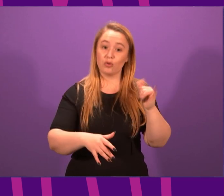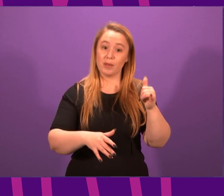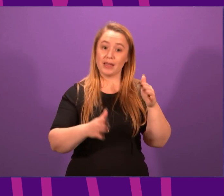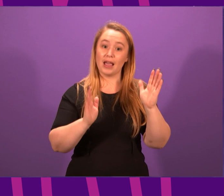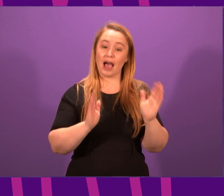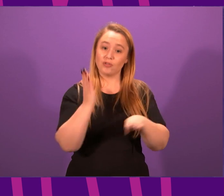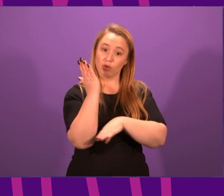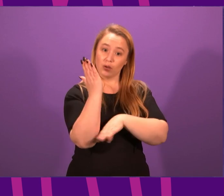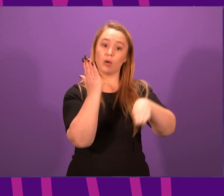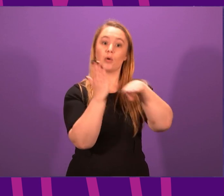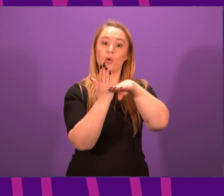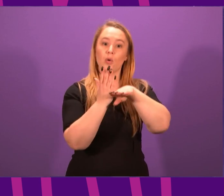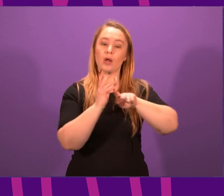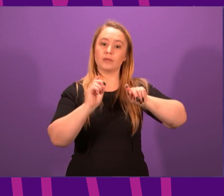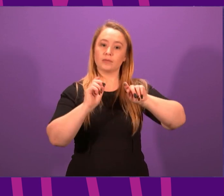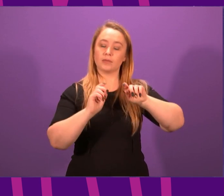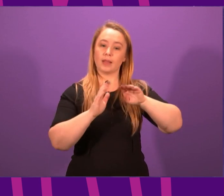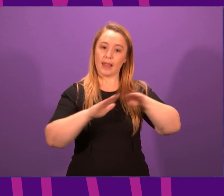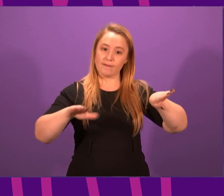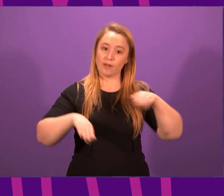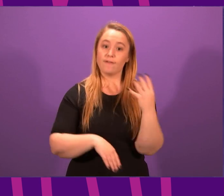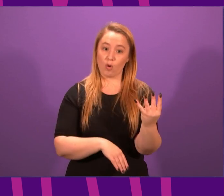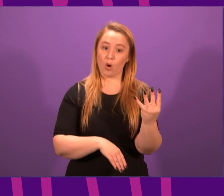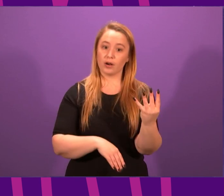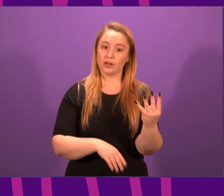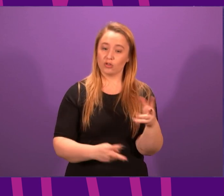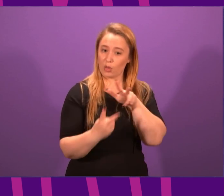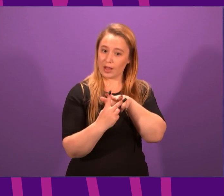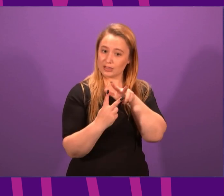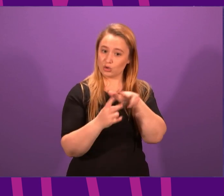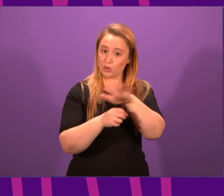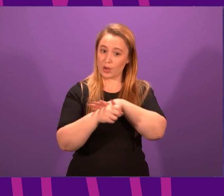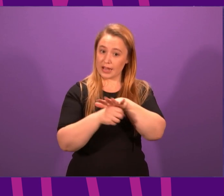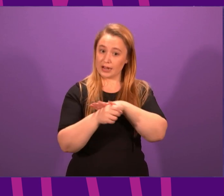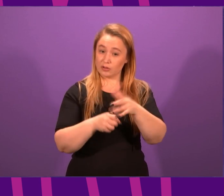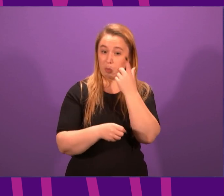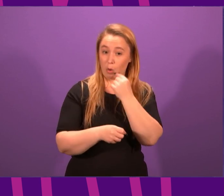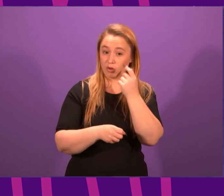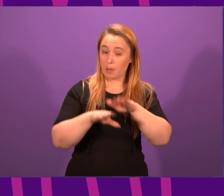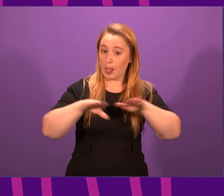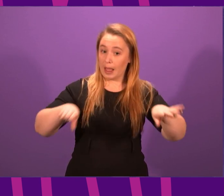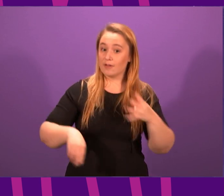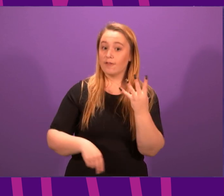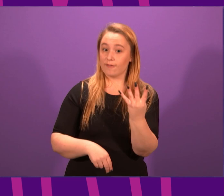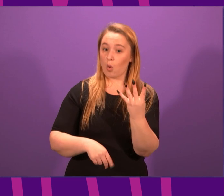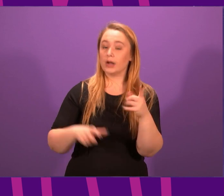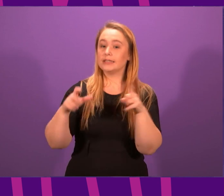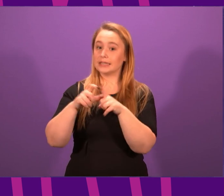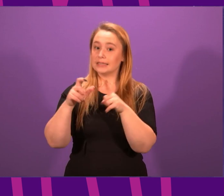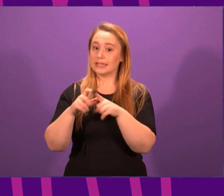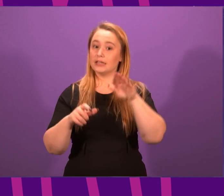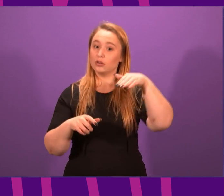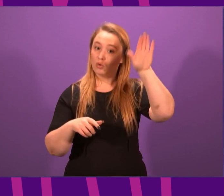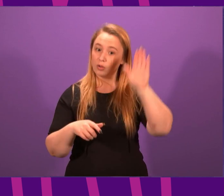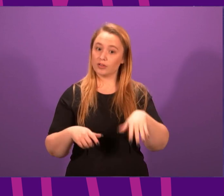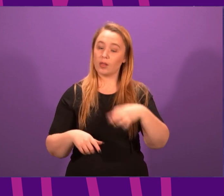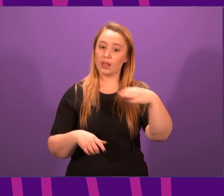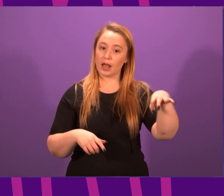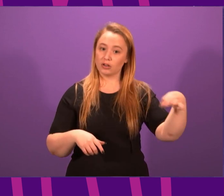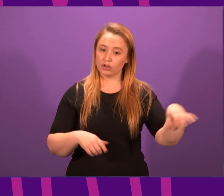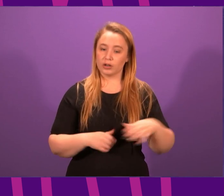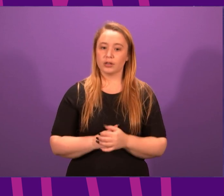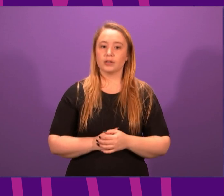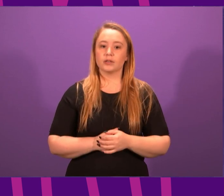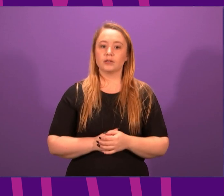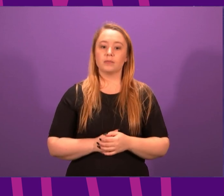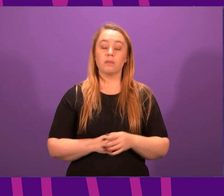them to level four. These are the only areas currently being considered for level four. There have, however, been some encouraging signs in the last few